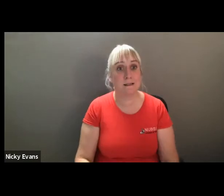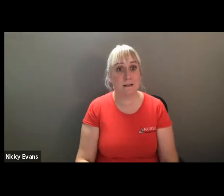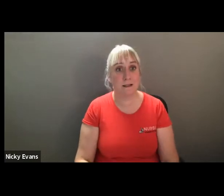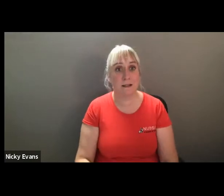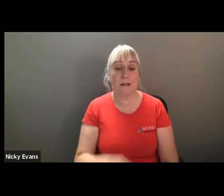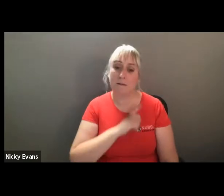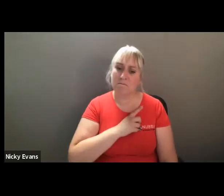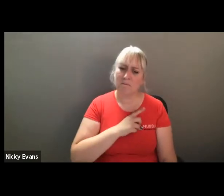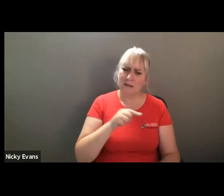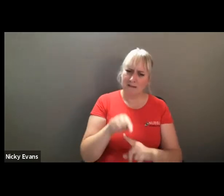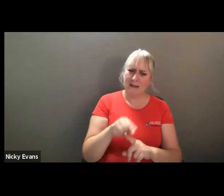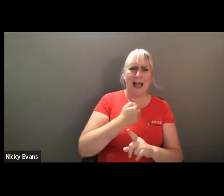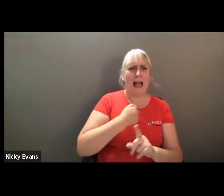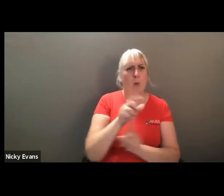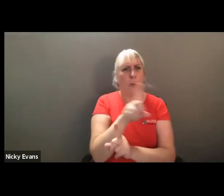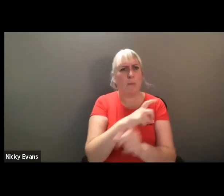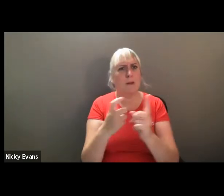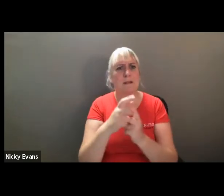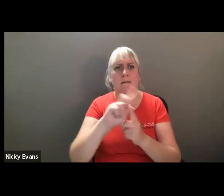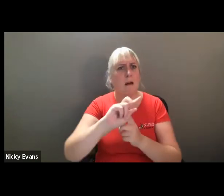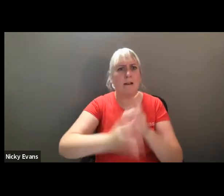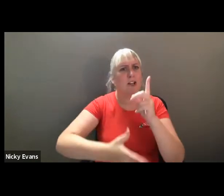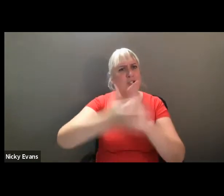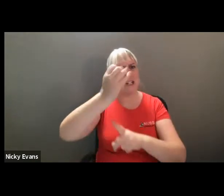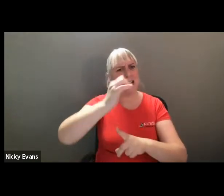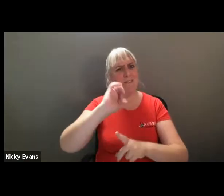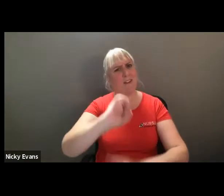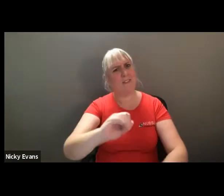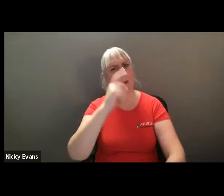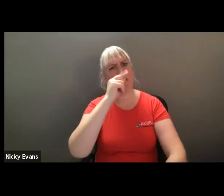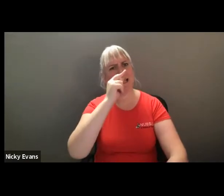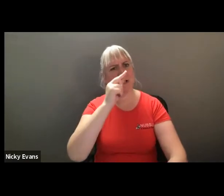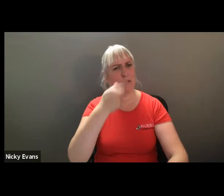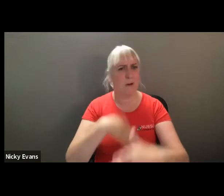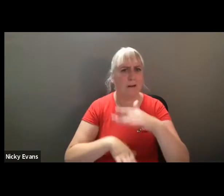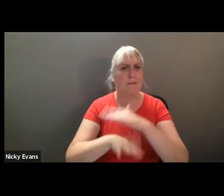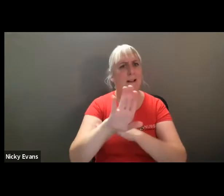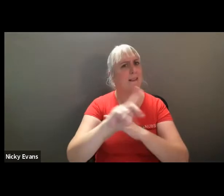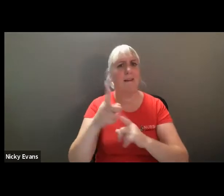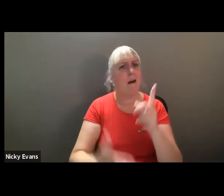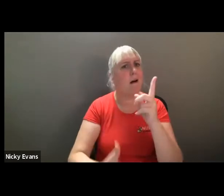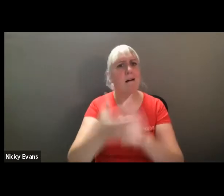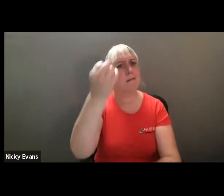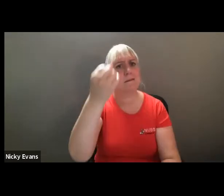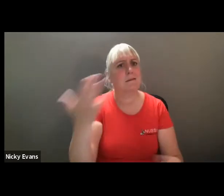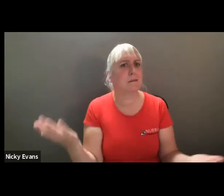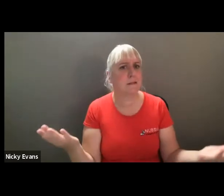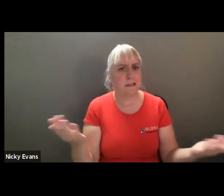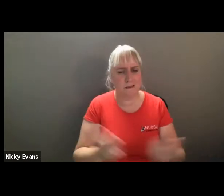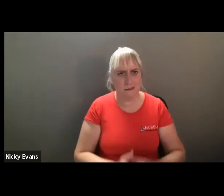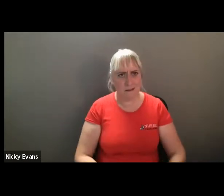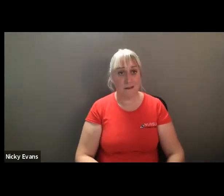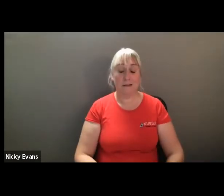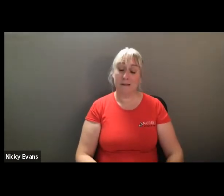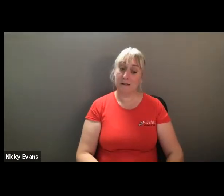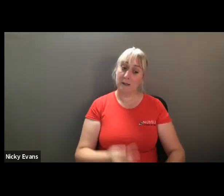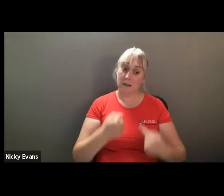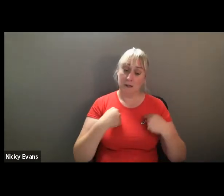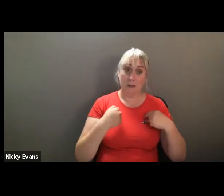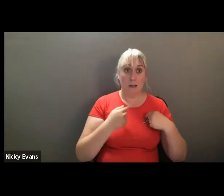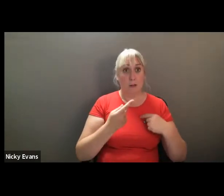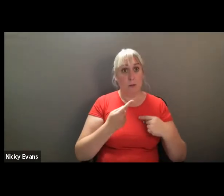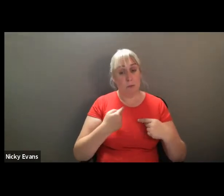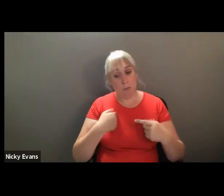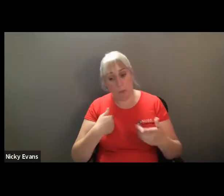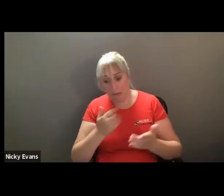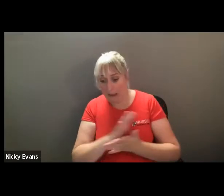their potential or address the issues that are currently in the communities of the day. So we said, yes, we'll facilitate a